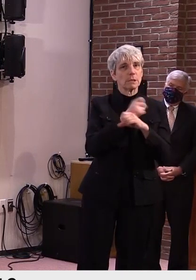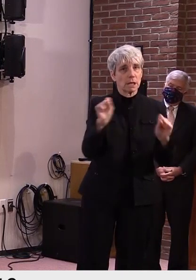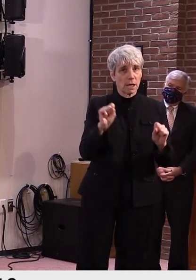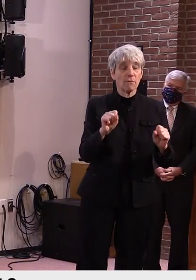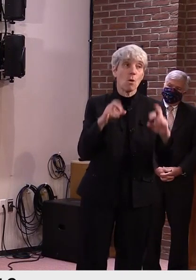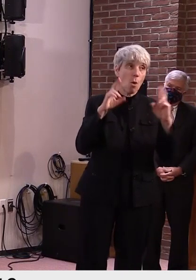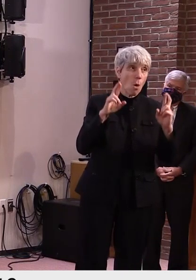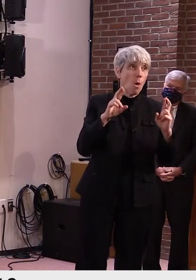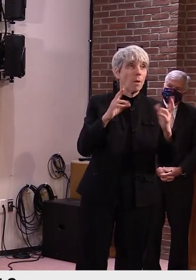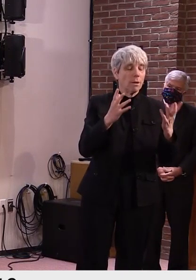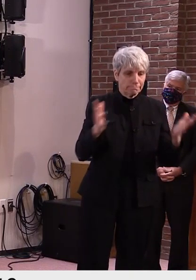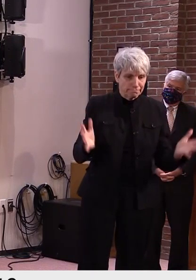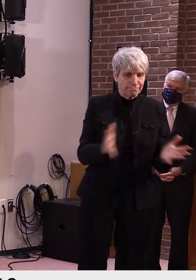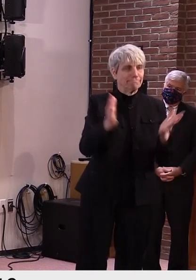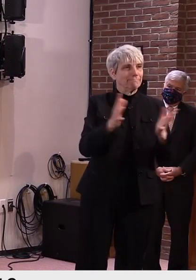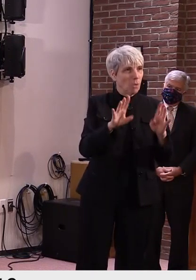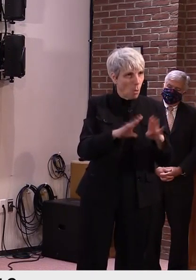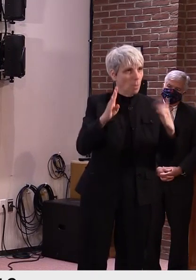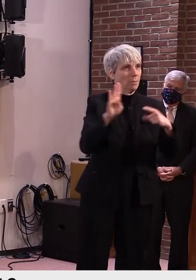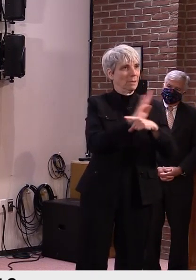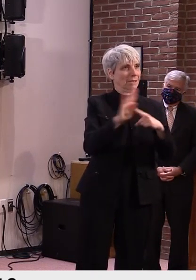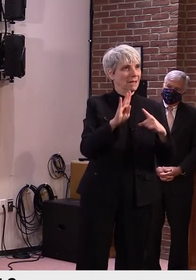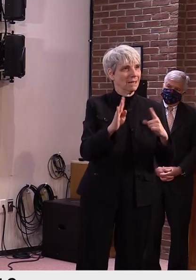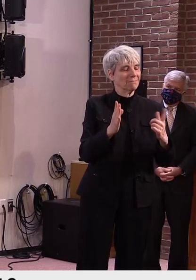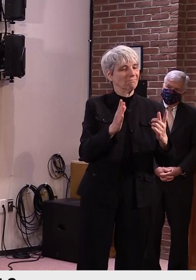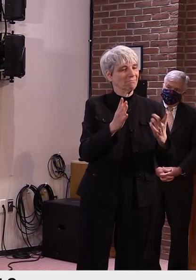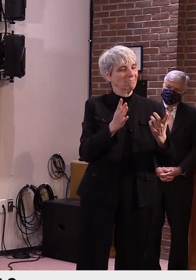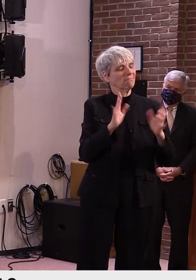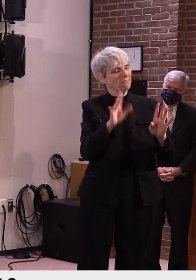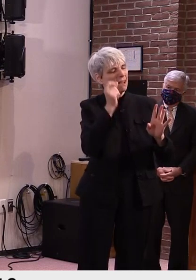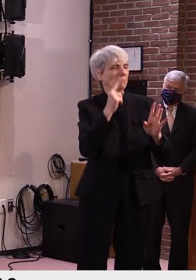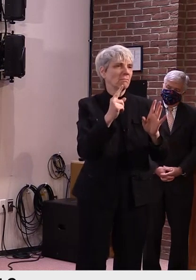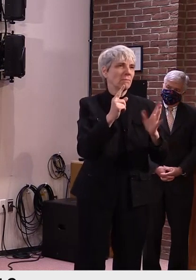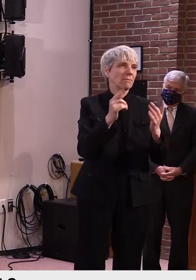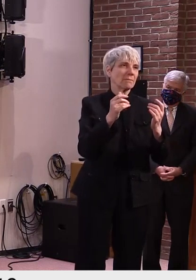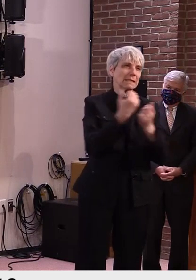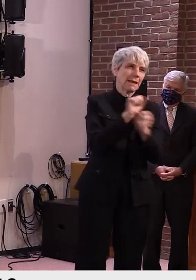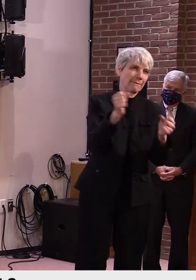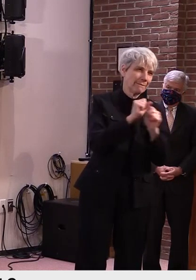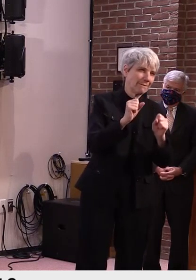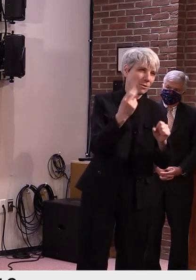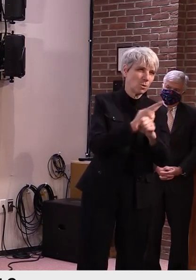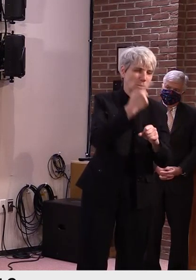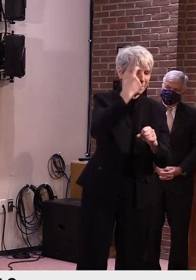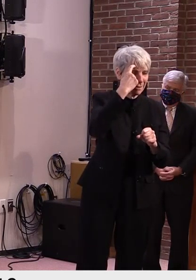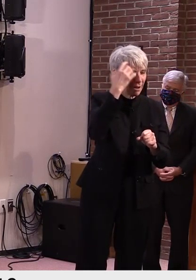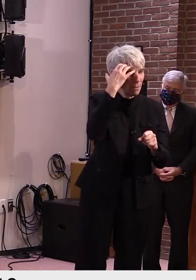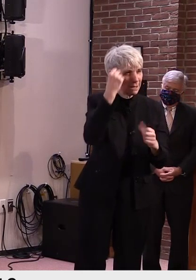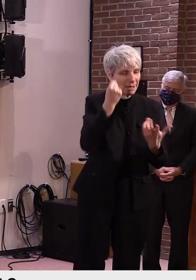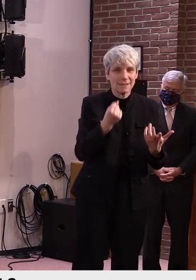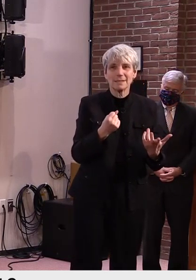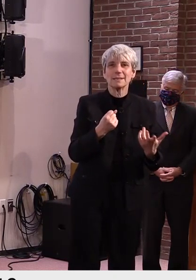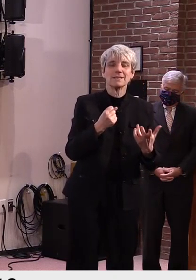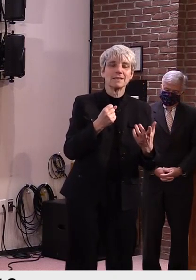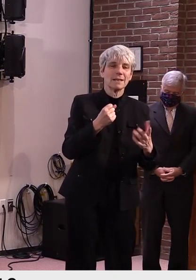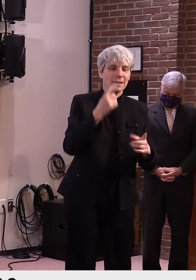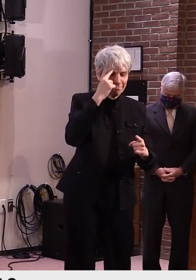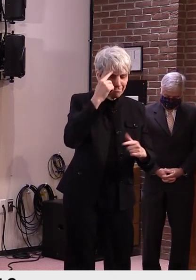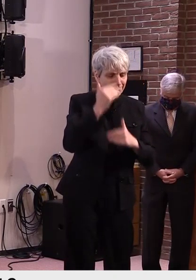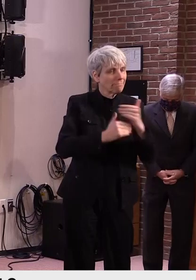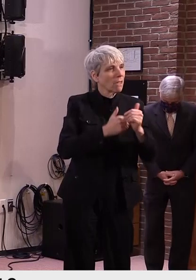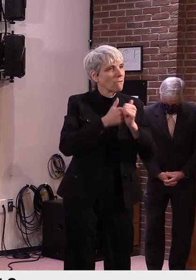can. But again, we have to use some common sense and be practical about this. We'll follow the data and the